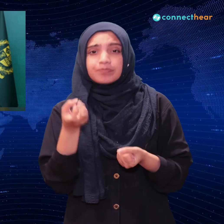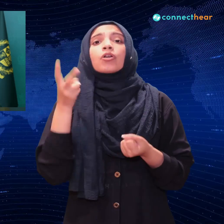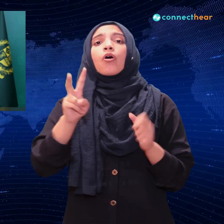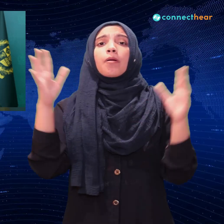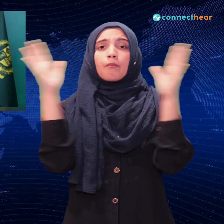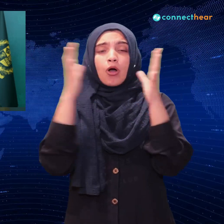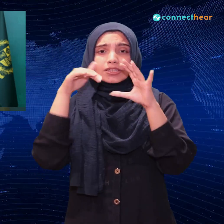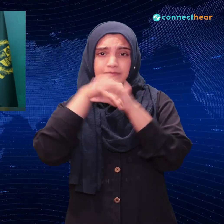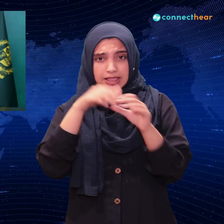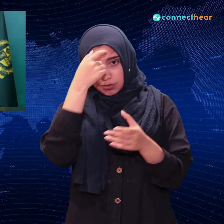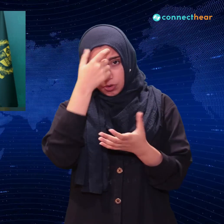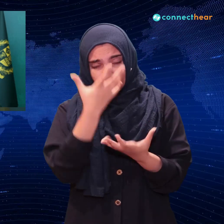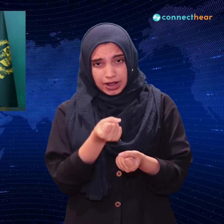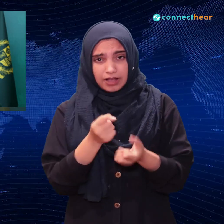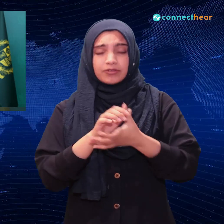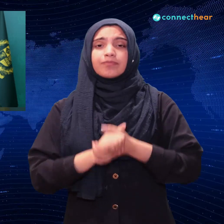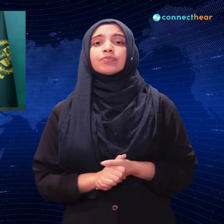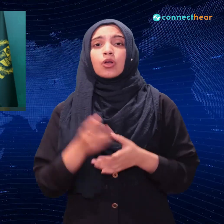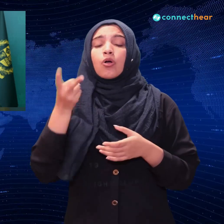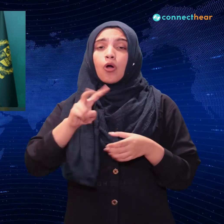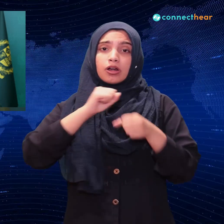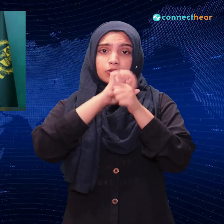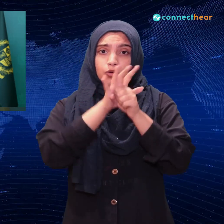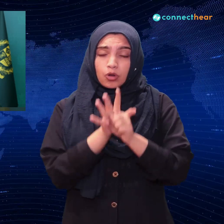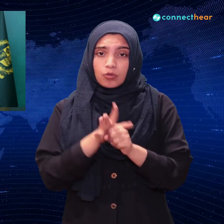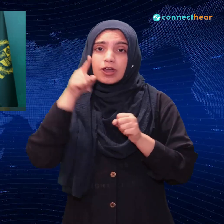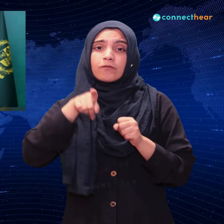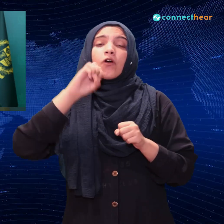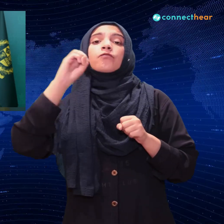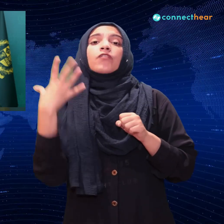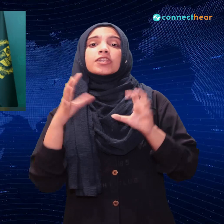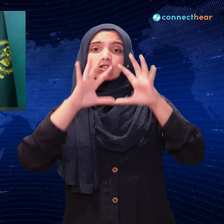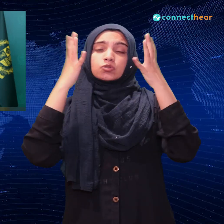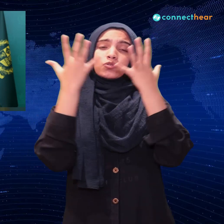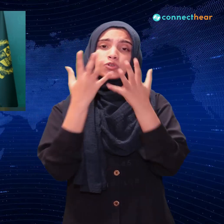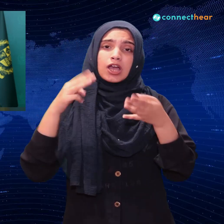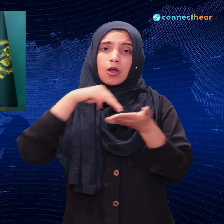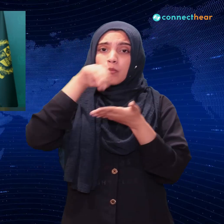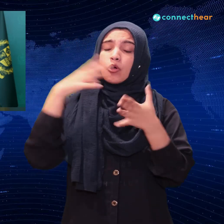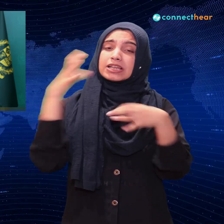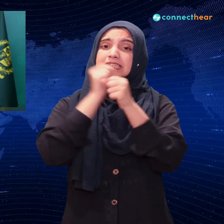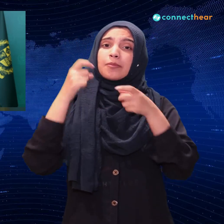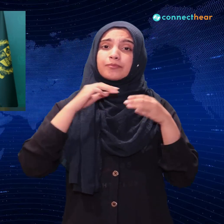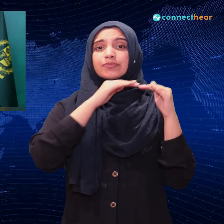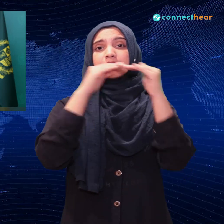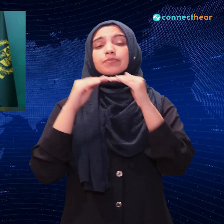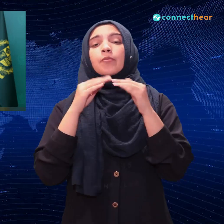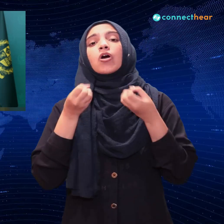virus does not discriminate between nations and people, nor do the catastrophes imposed